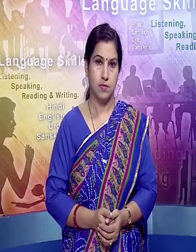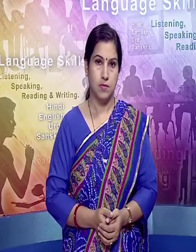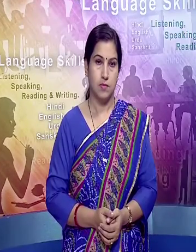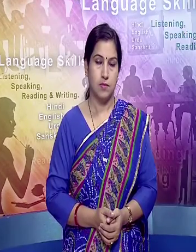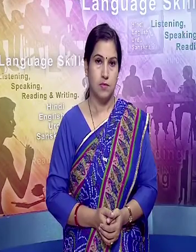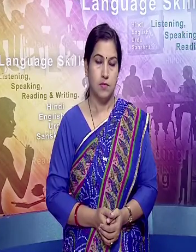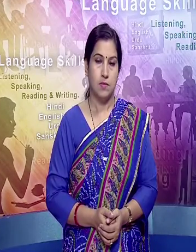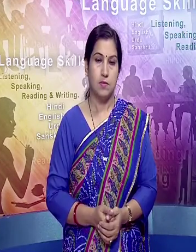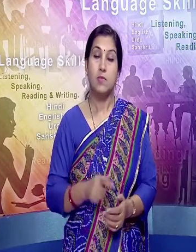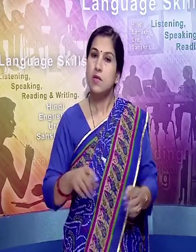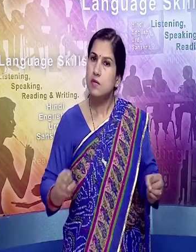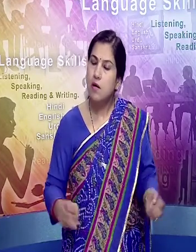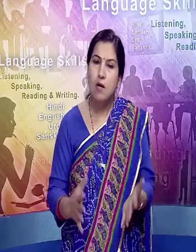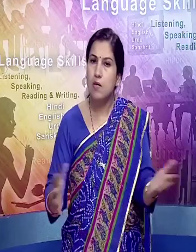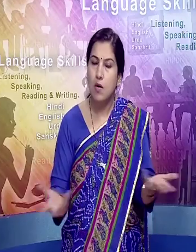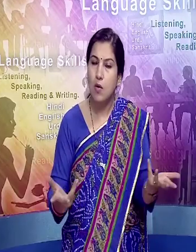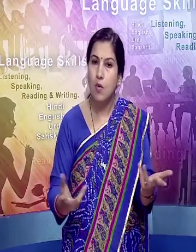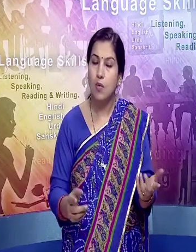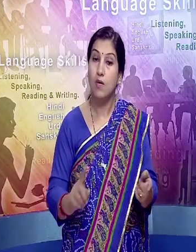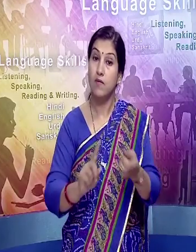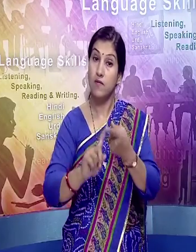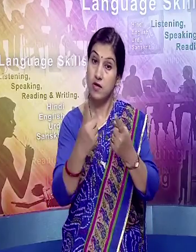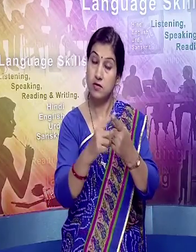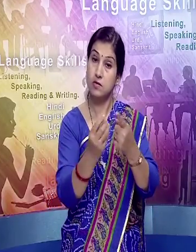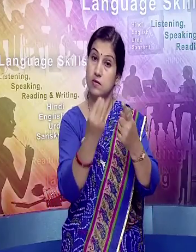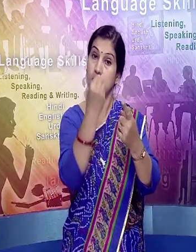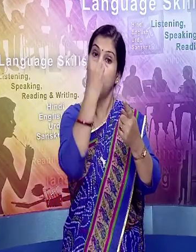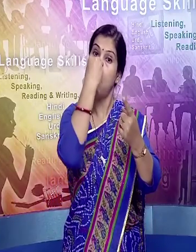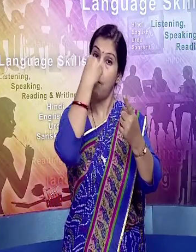It starts from the process of ingestion of food,